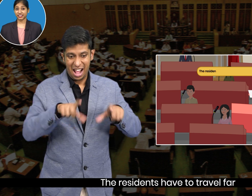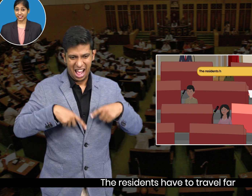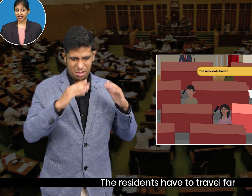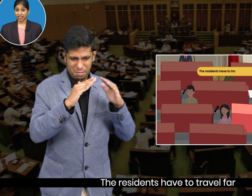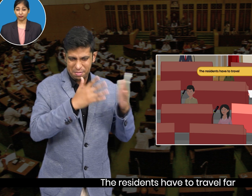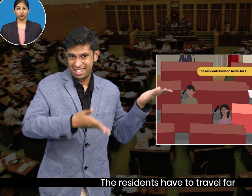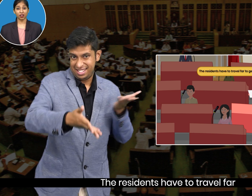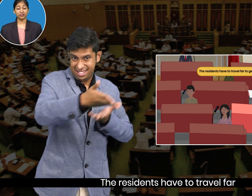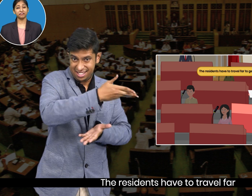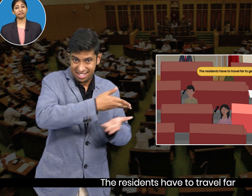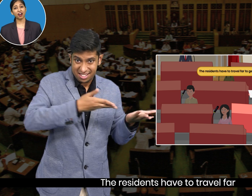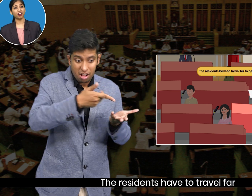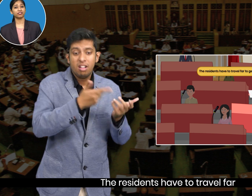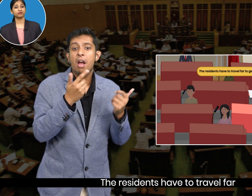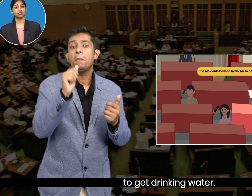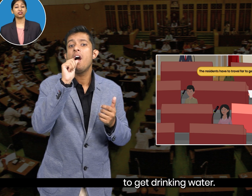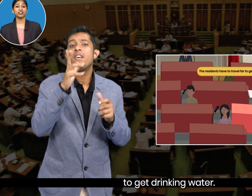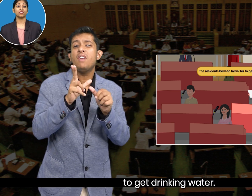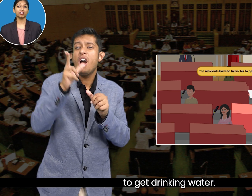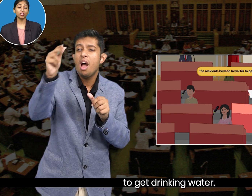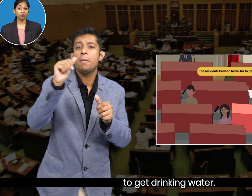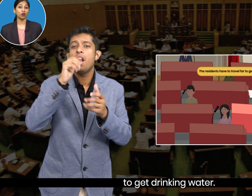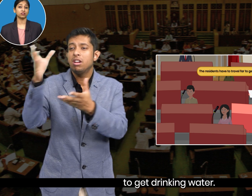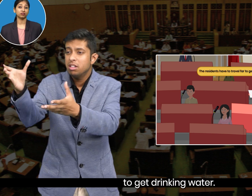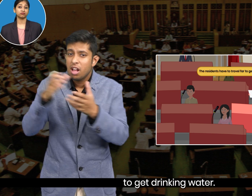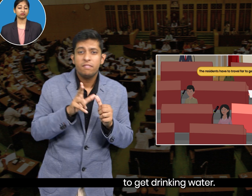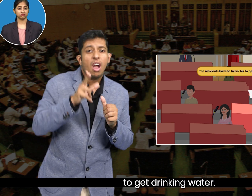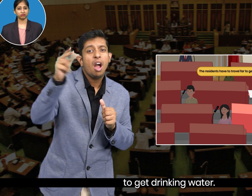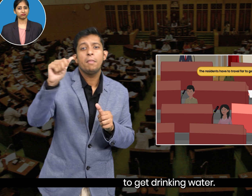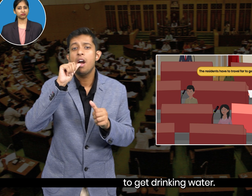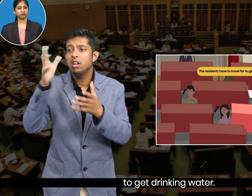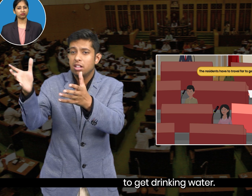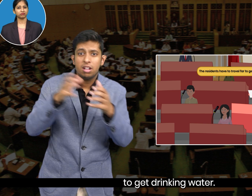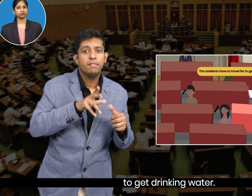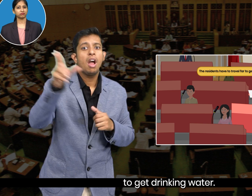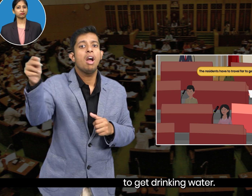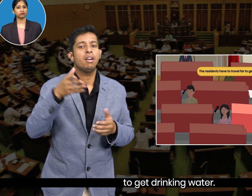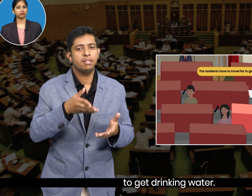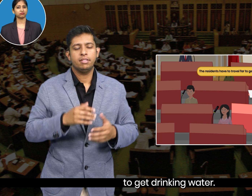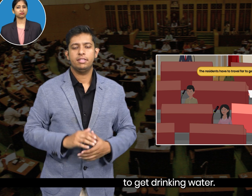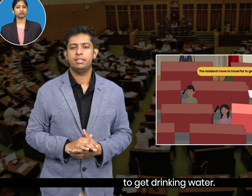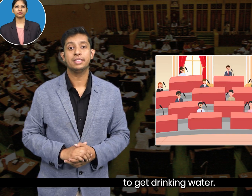The residents have to travel far to get drinking water.